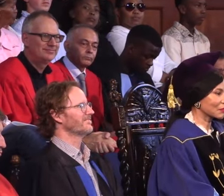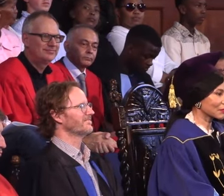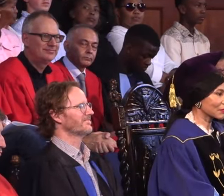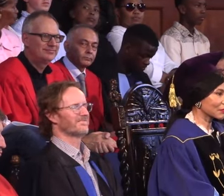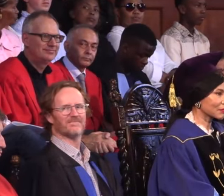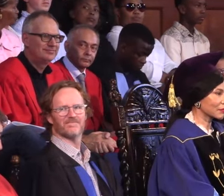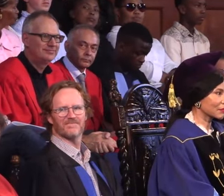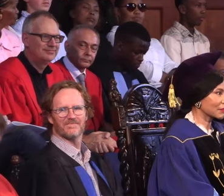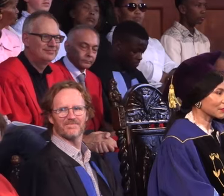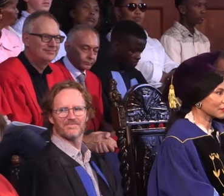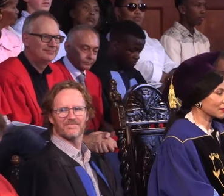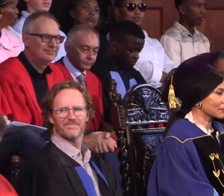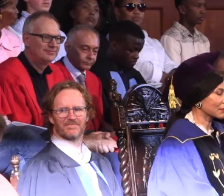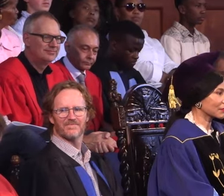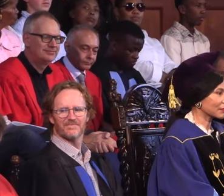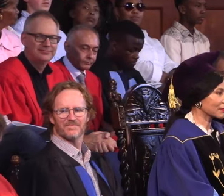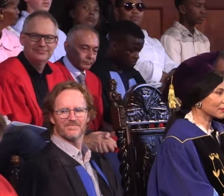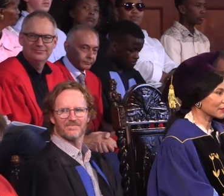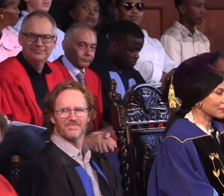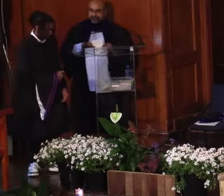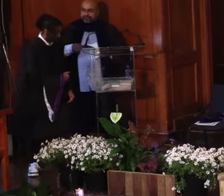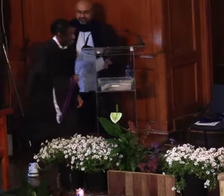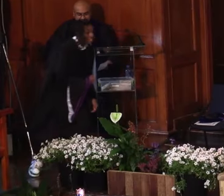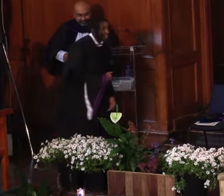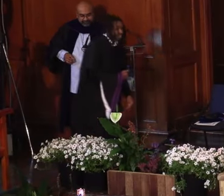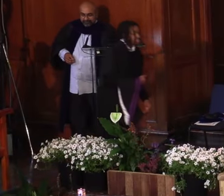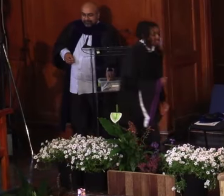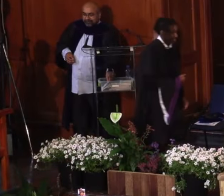For the degree of Bachelor of Science Honours, Gundo Madiba.